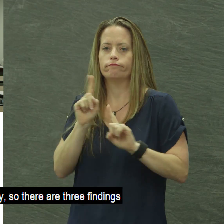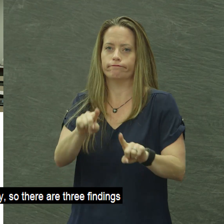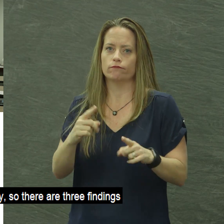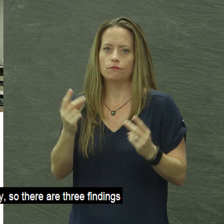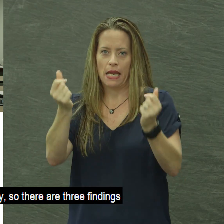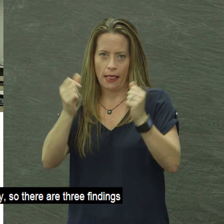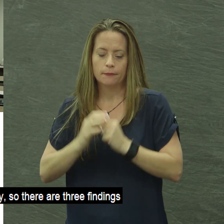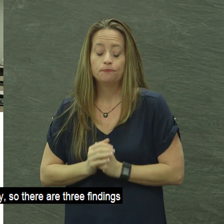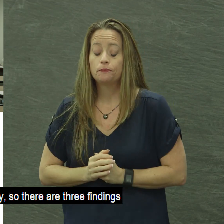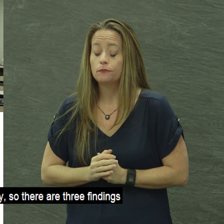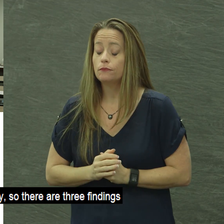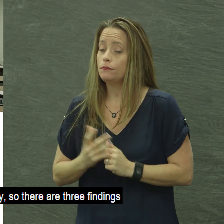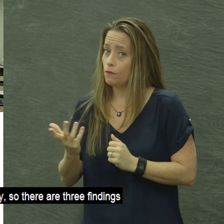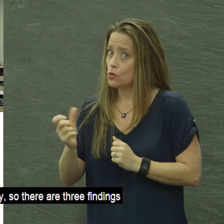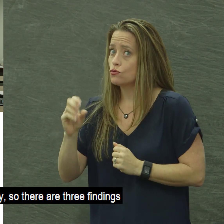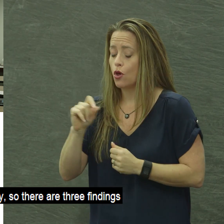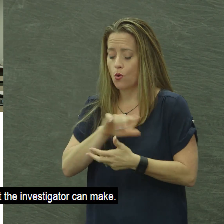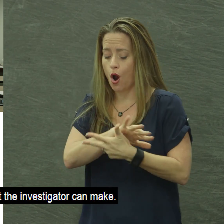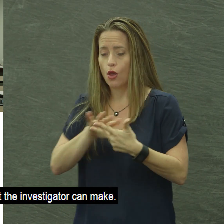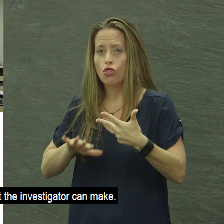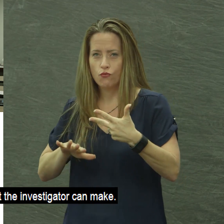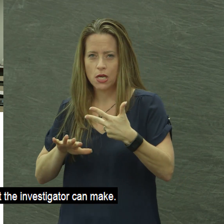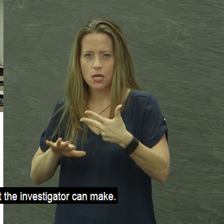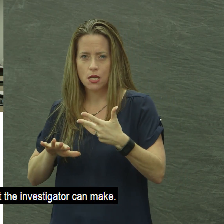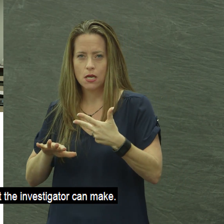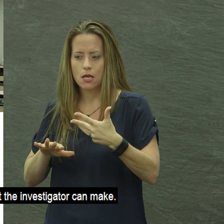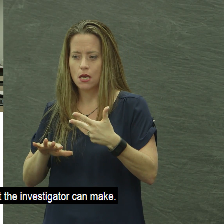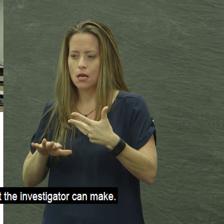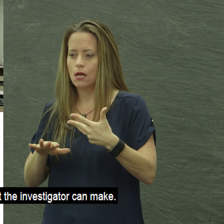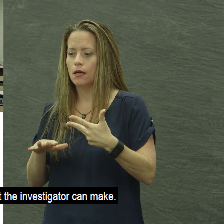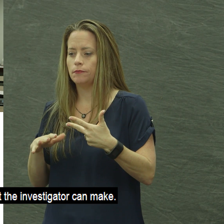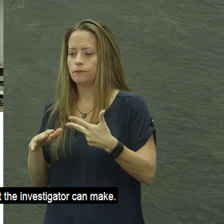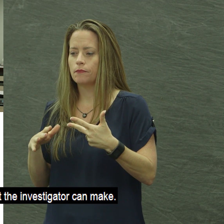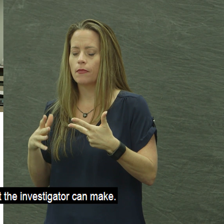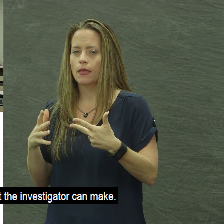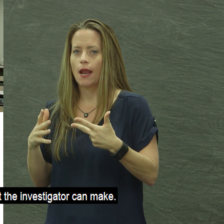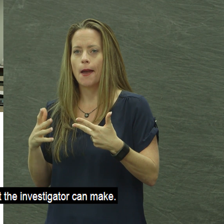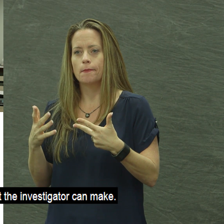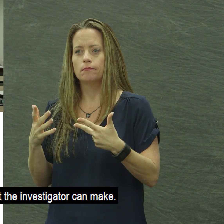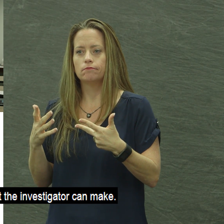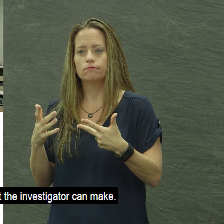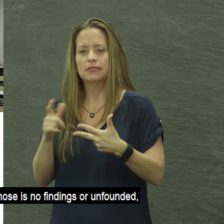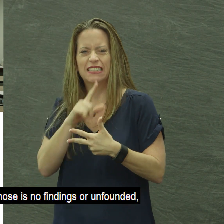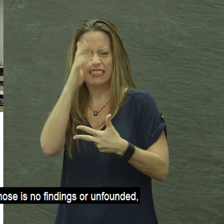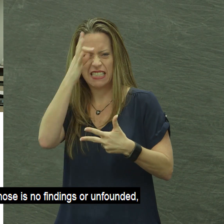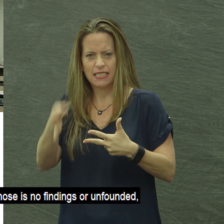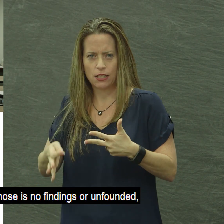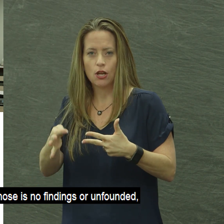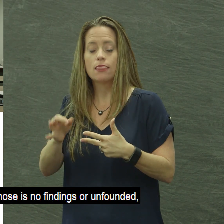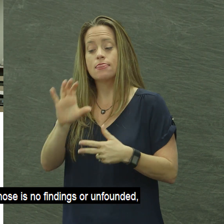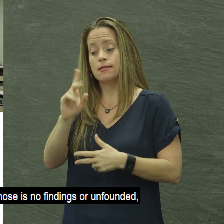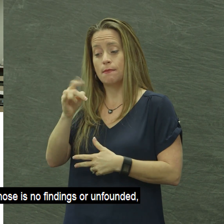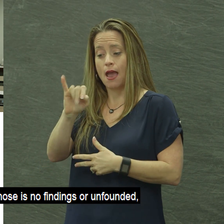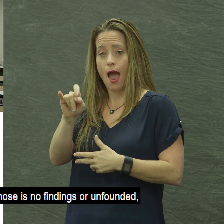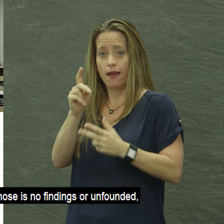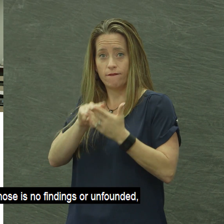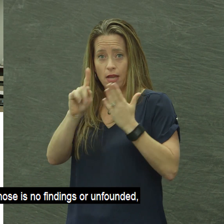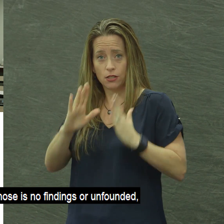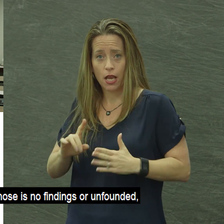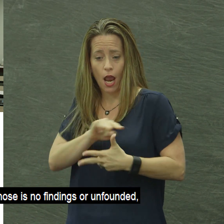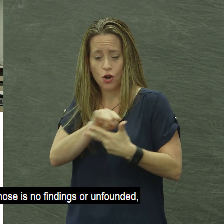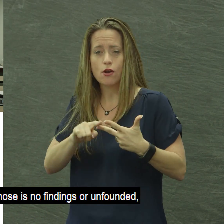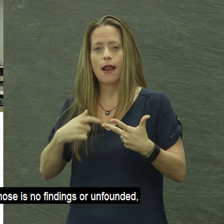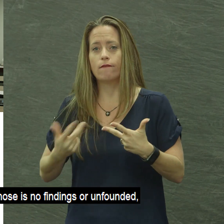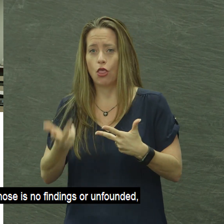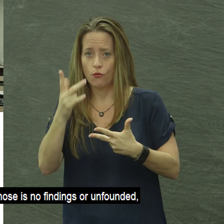Okay, so there are three findings that the investigator can make. One of those is no